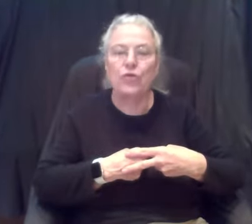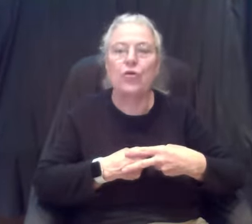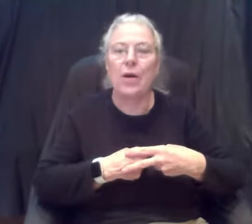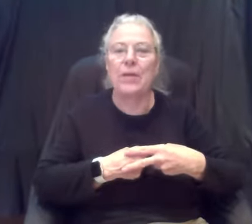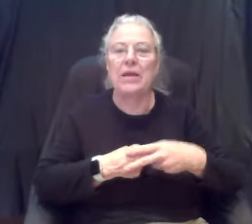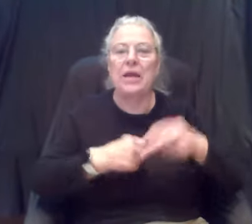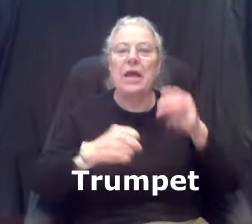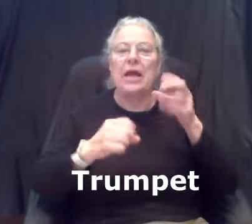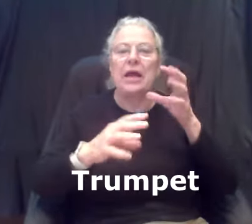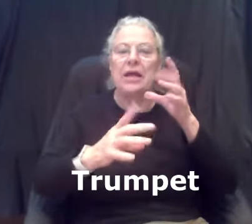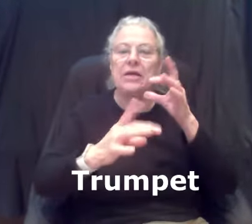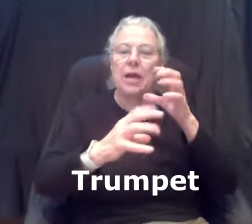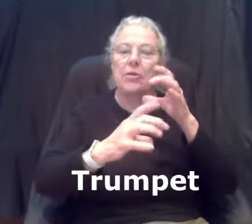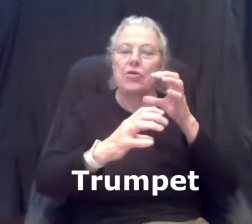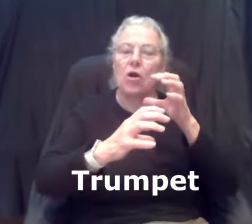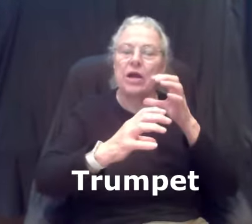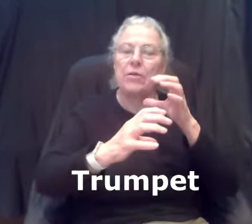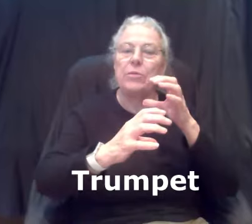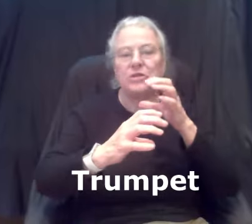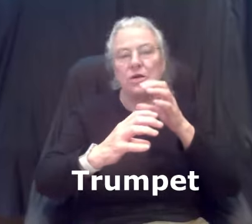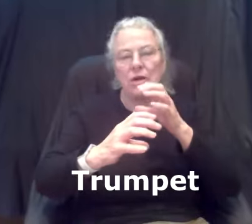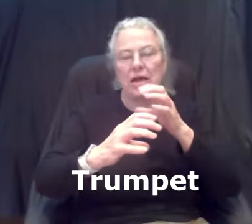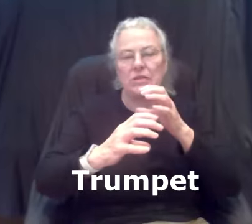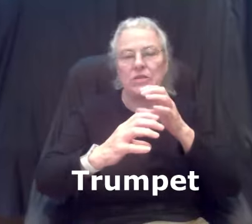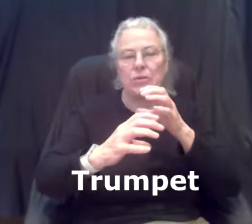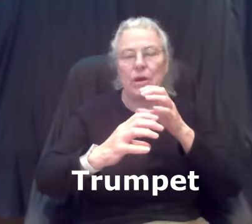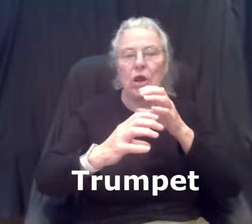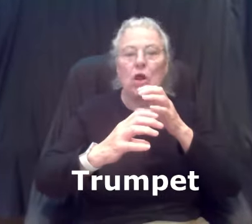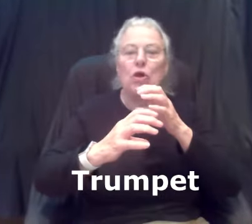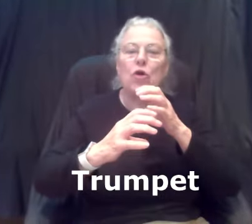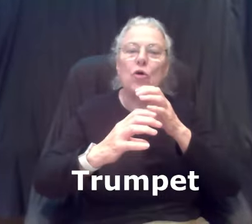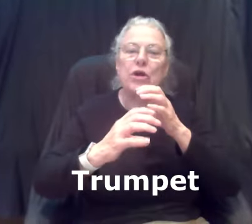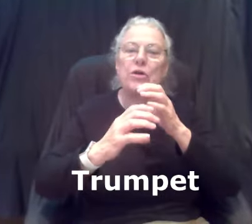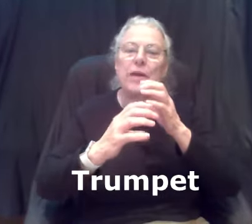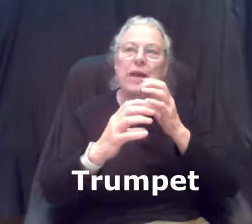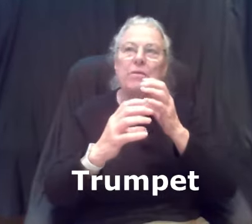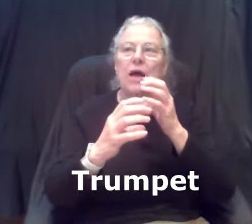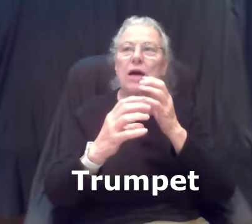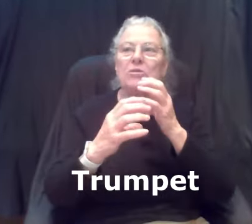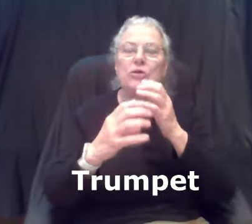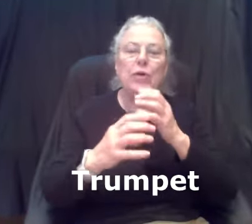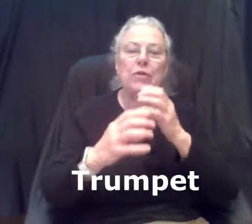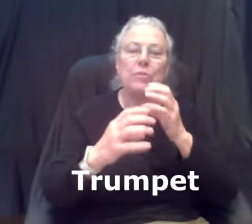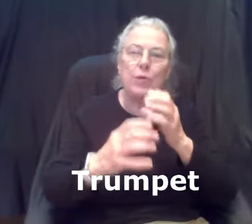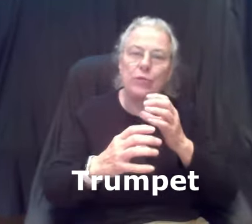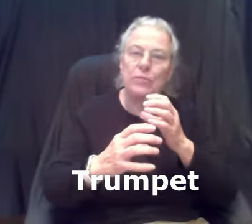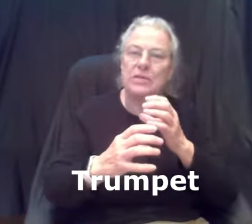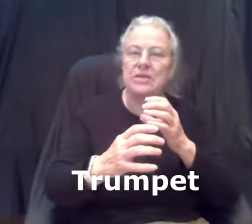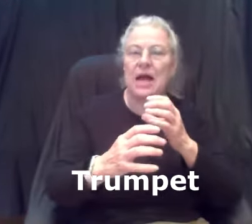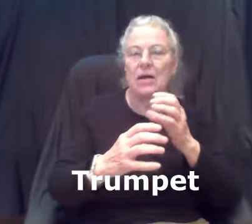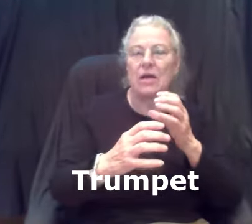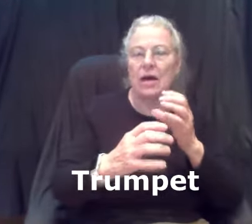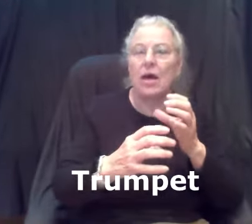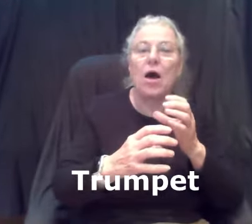Trumpet, anytime you're talking a musical instrument, you're going to be doing the movements that accompany